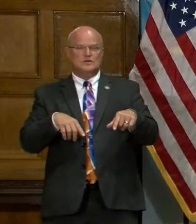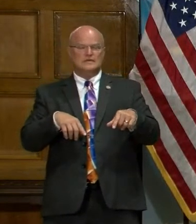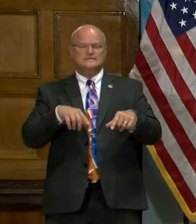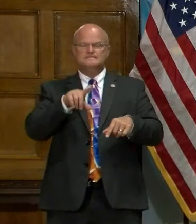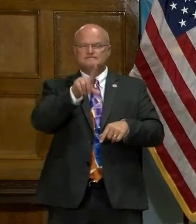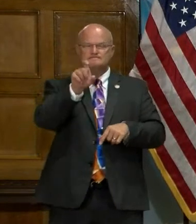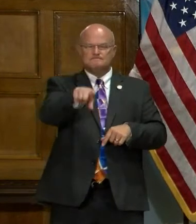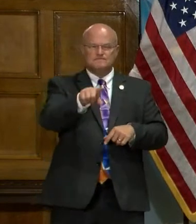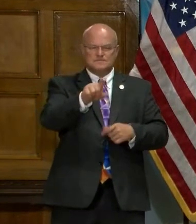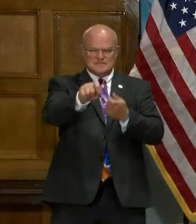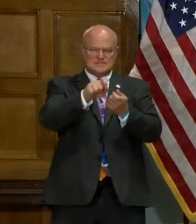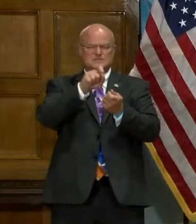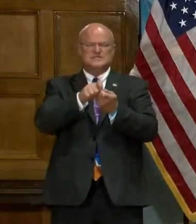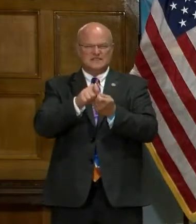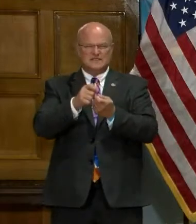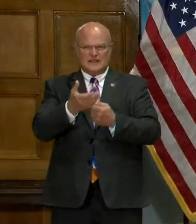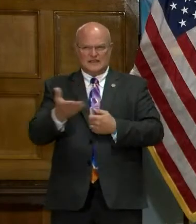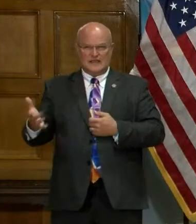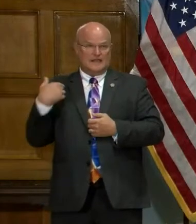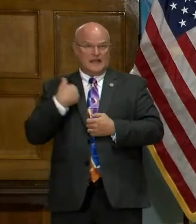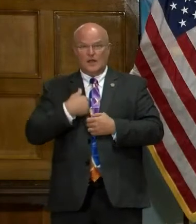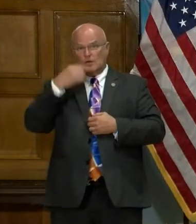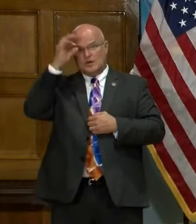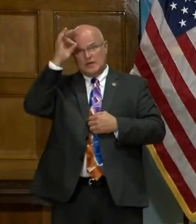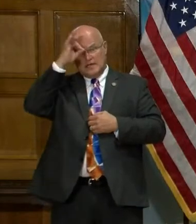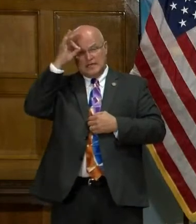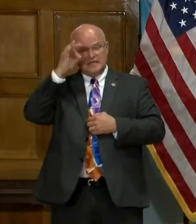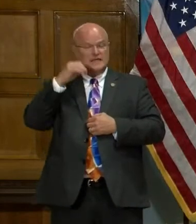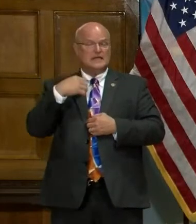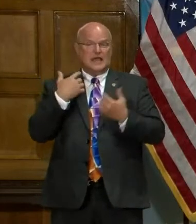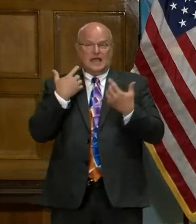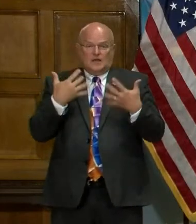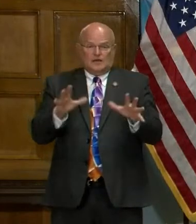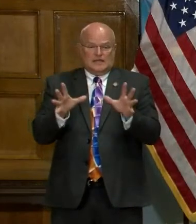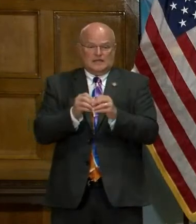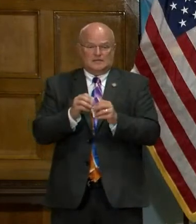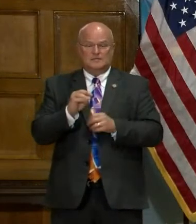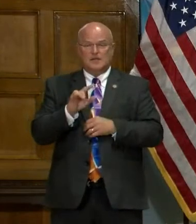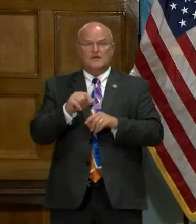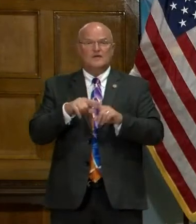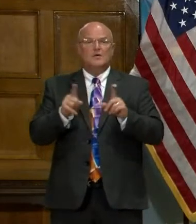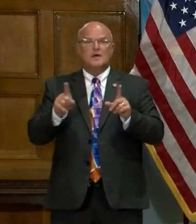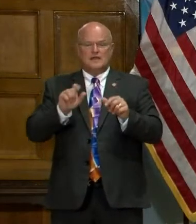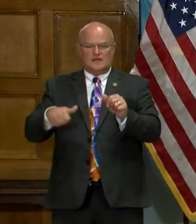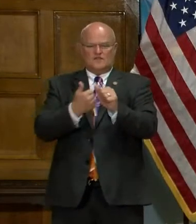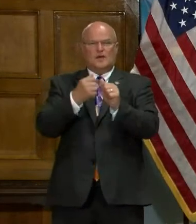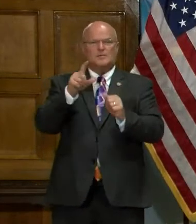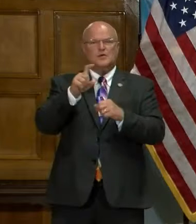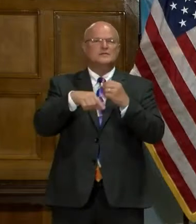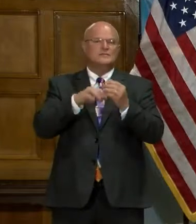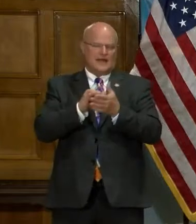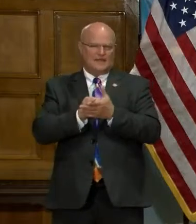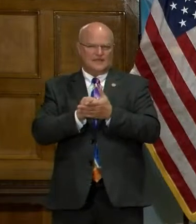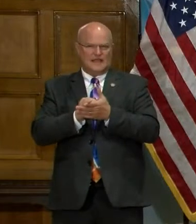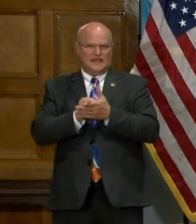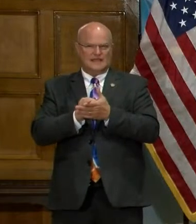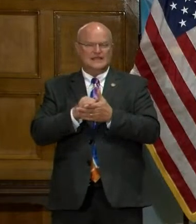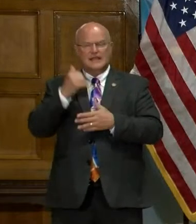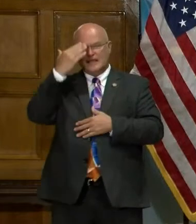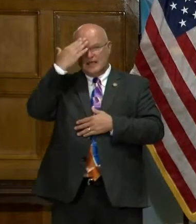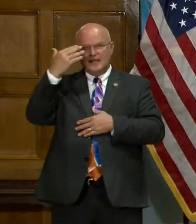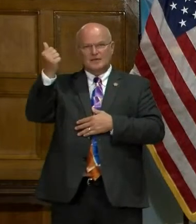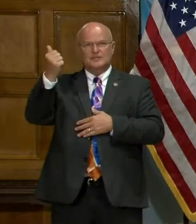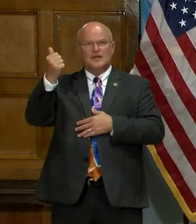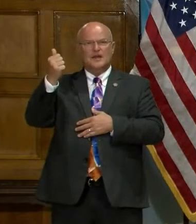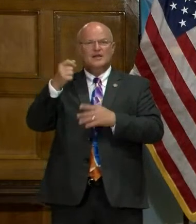on specifics that we did not give in our media conference, but there was a follow-up question about that, and because